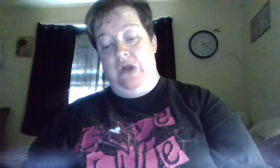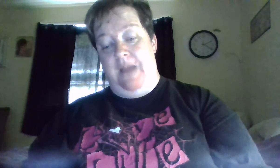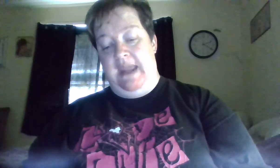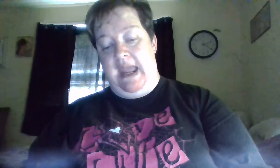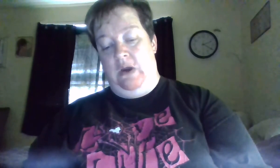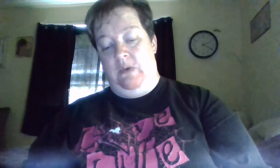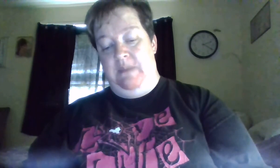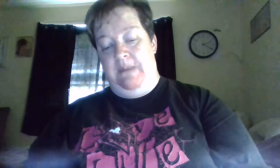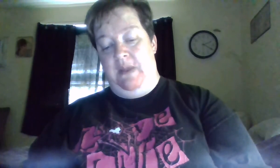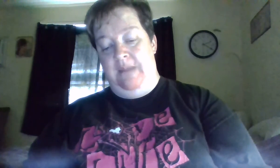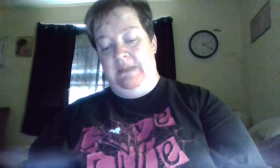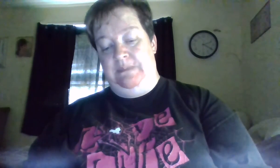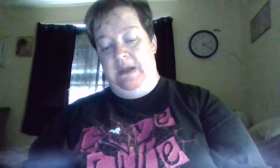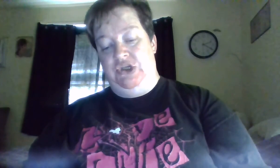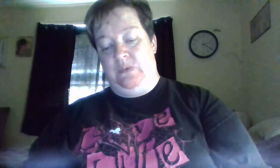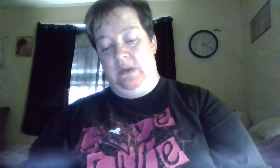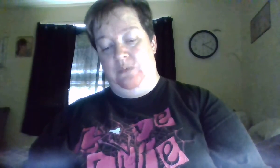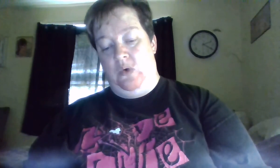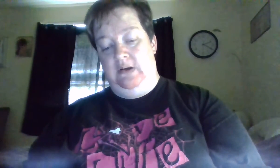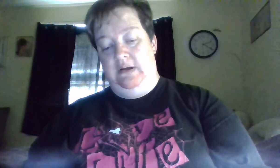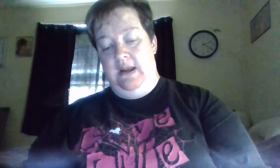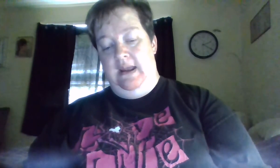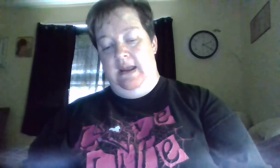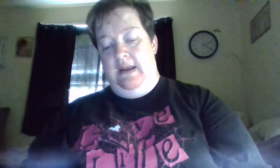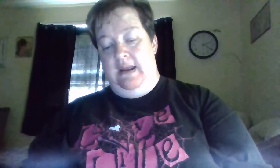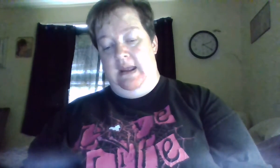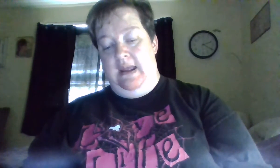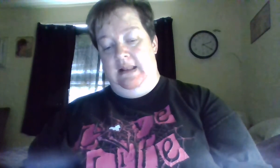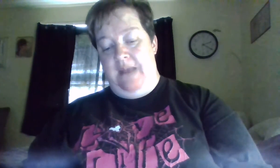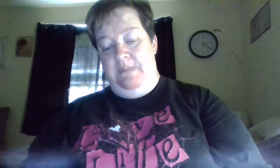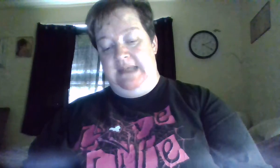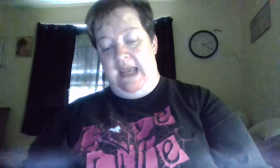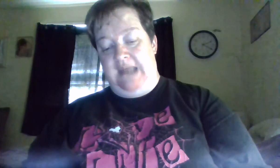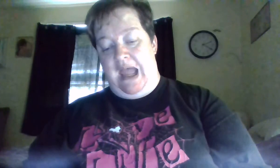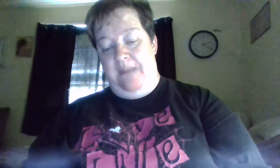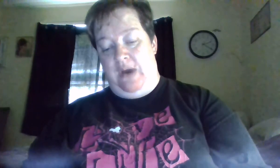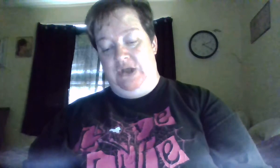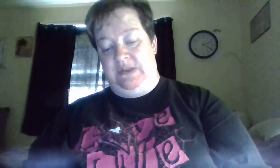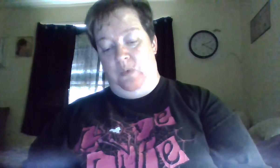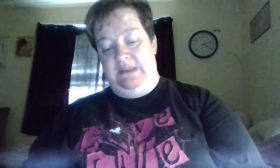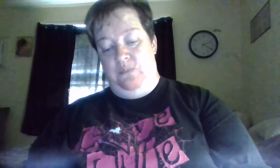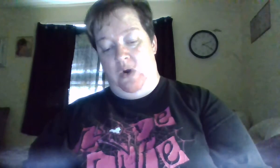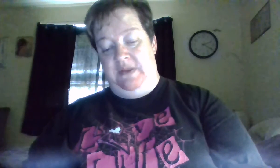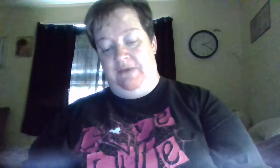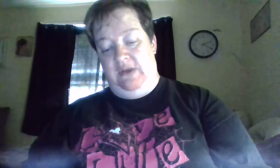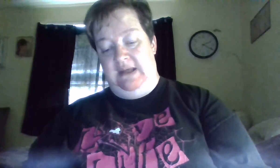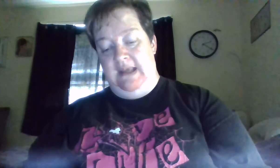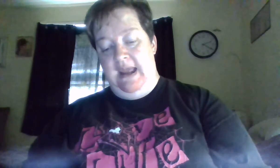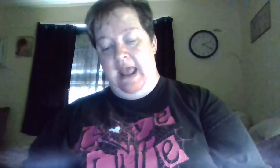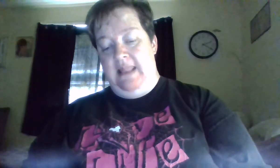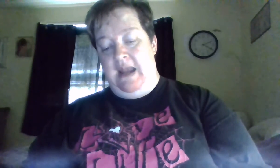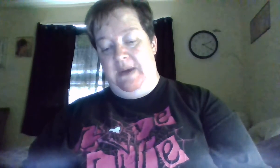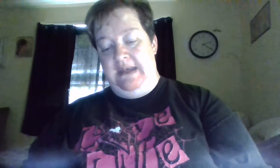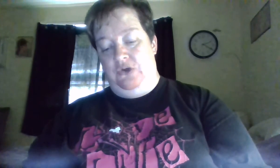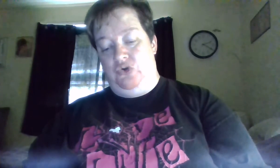not be angry with me, but let me speak just once more. Let me test, I pray, just once more with the fleece. Let it be now